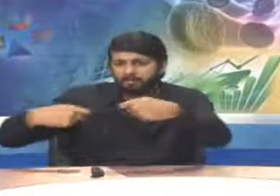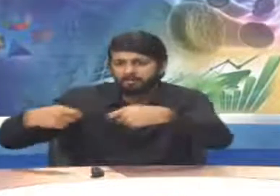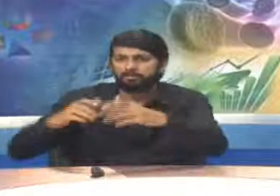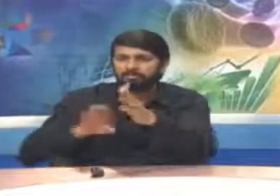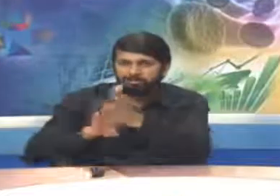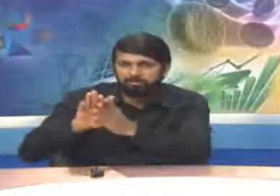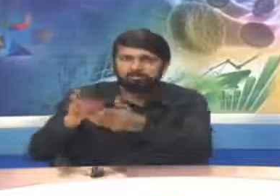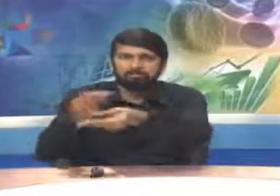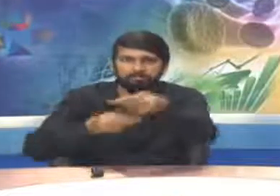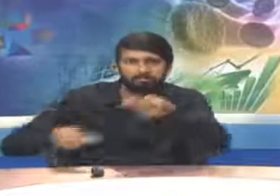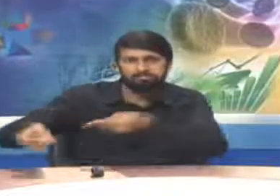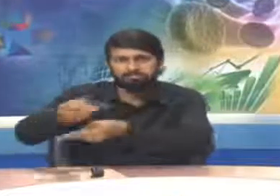society,